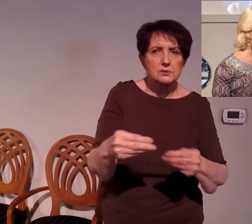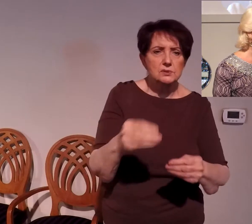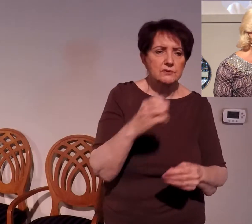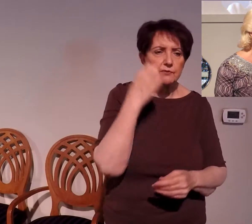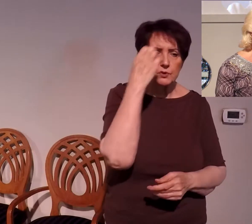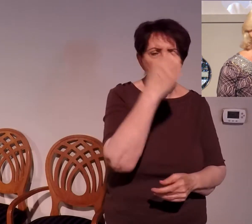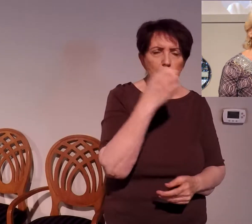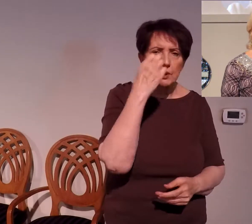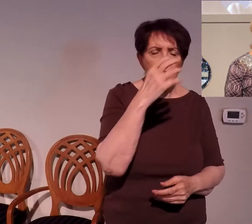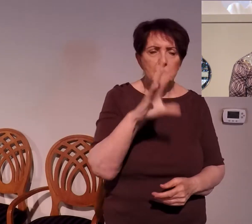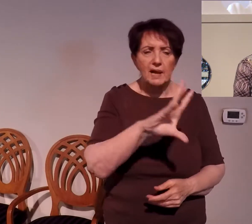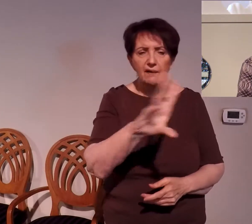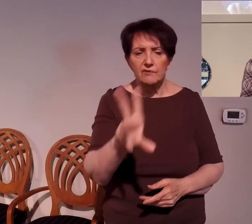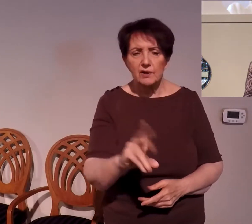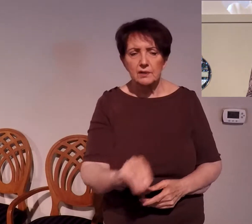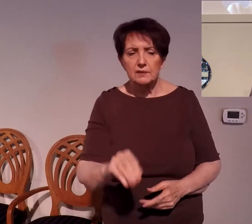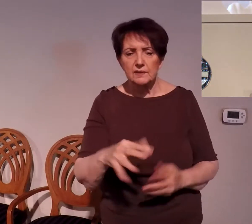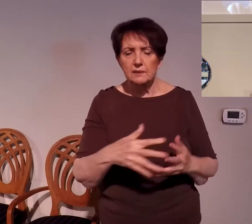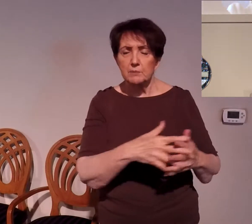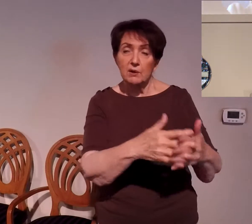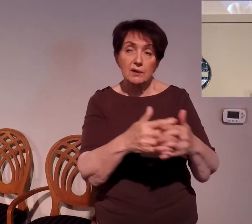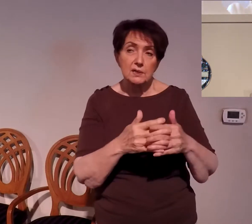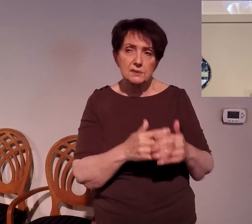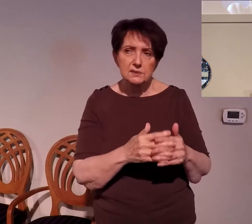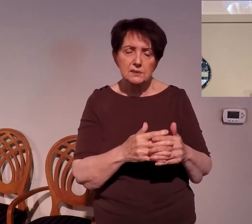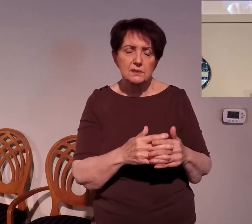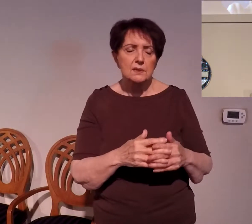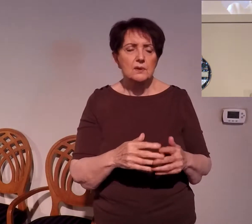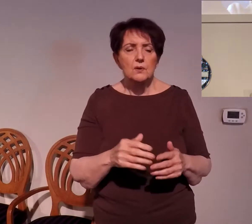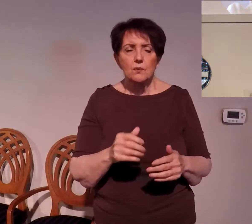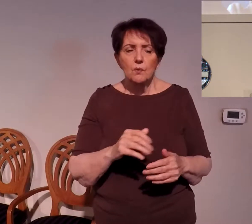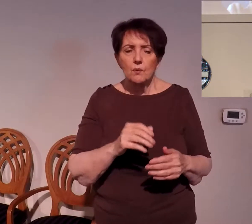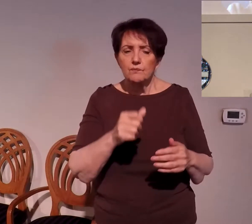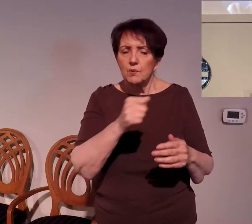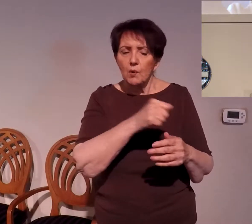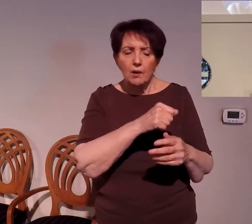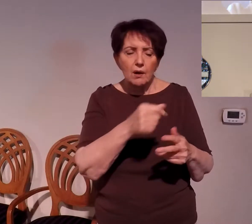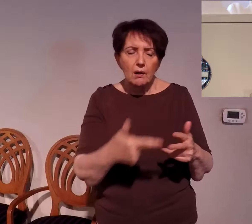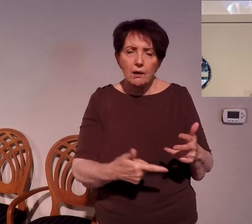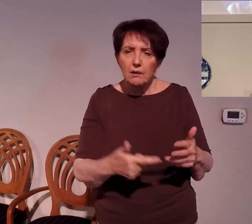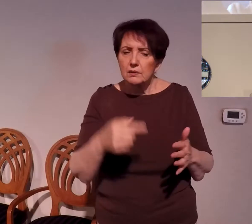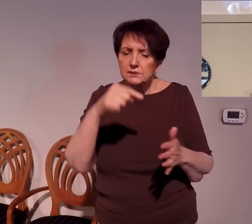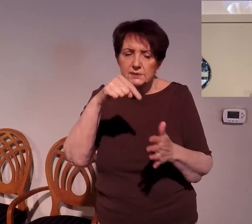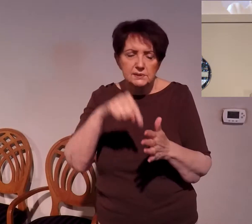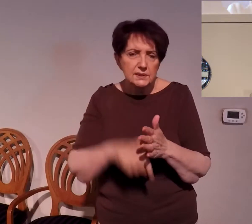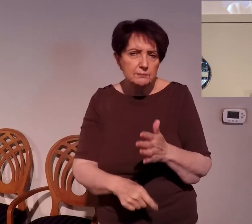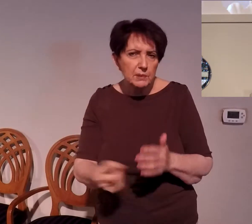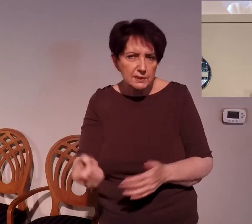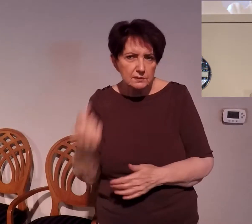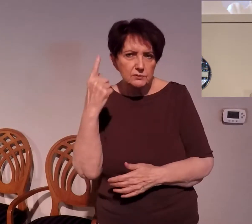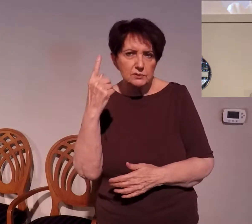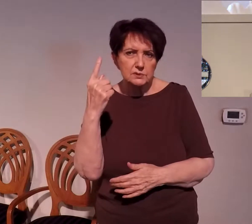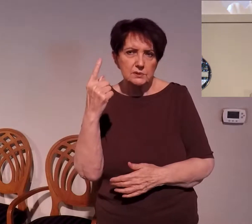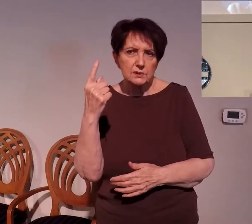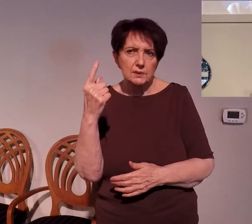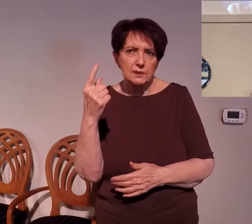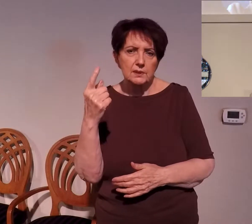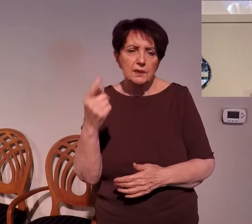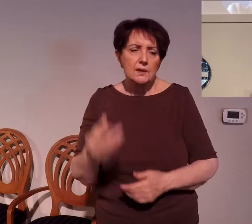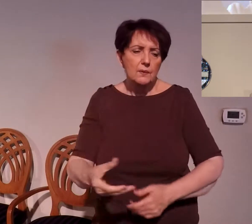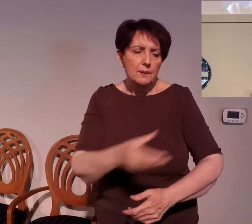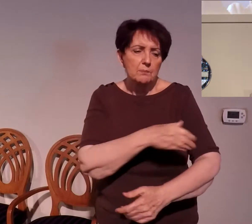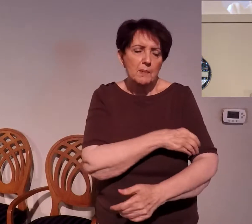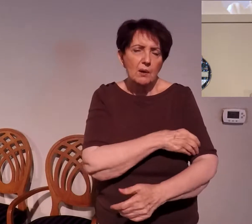the Americas were deeply, deeply understood the power